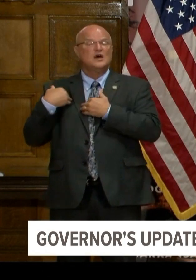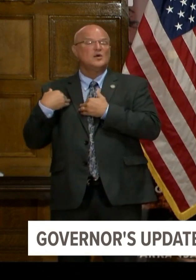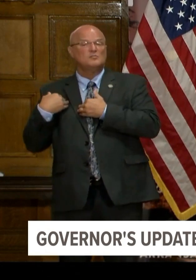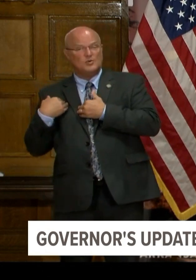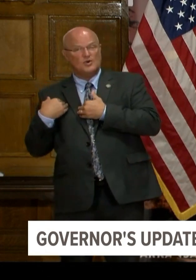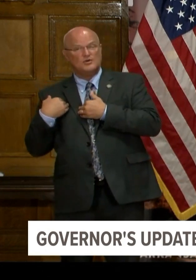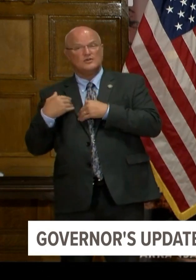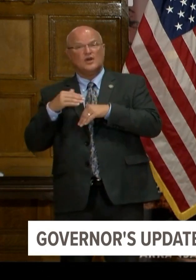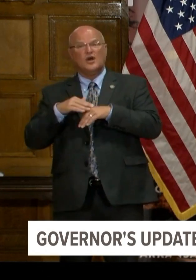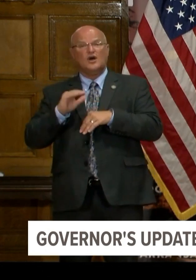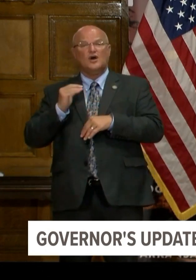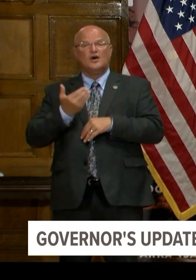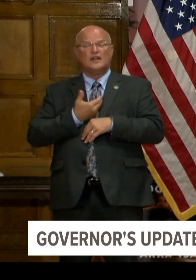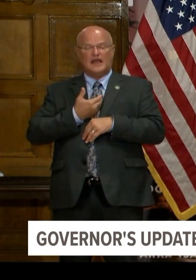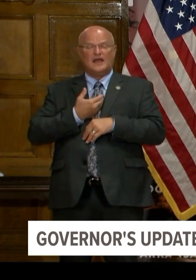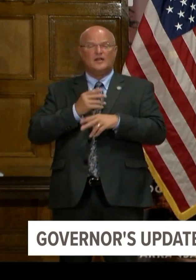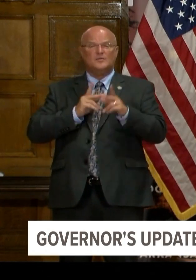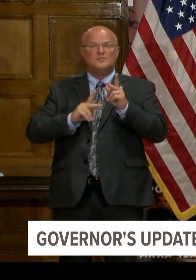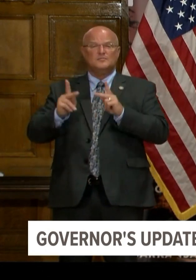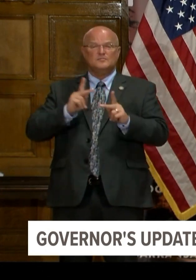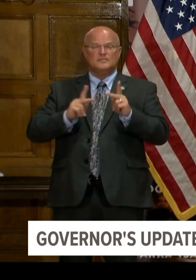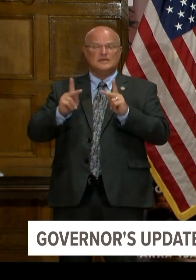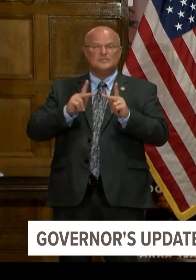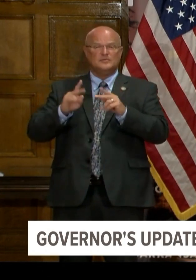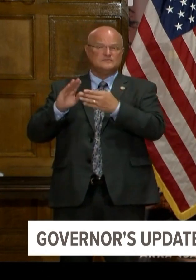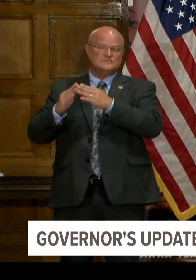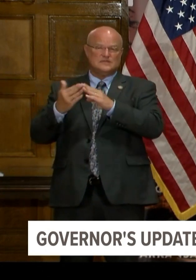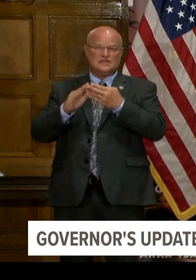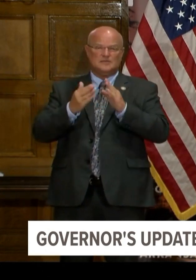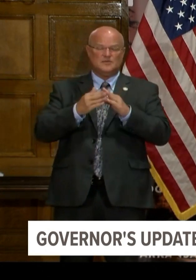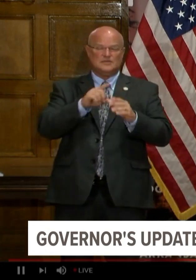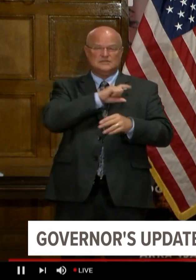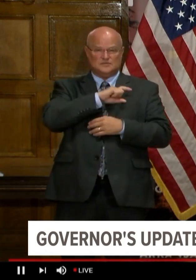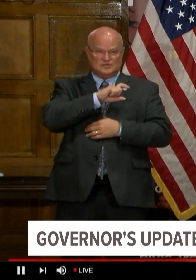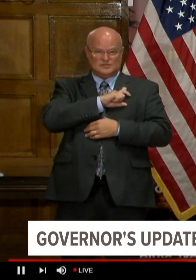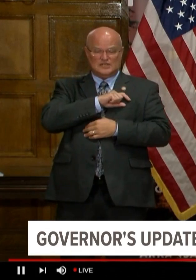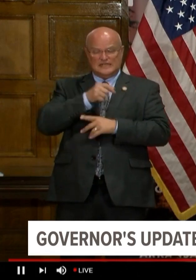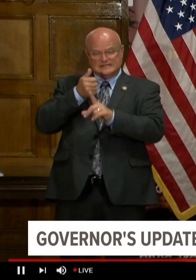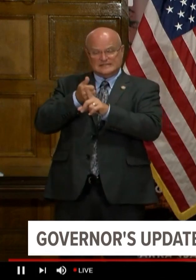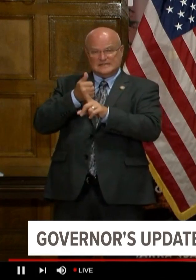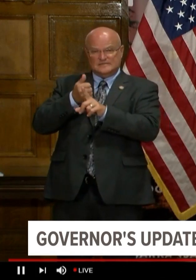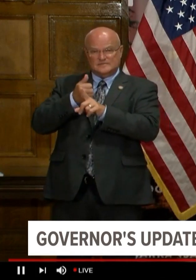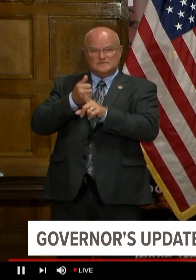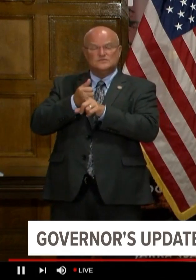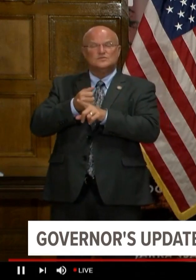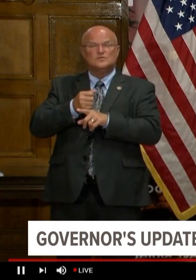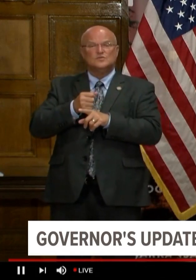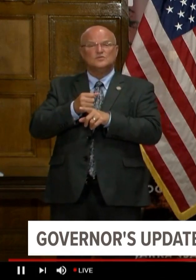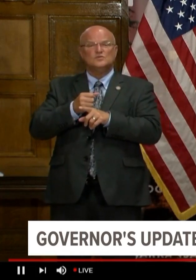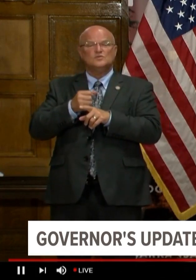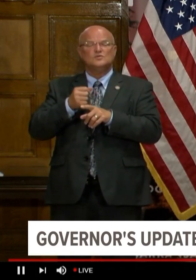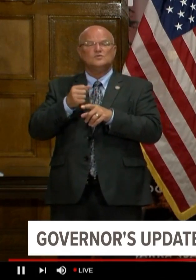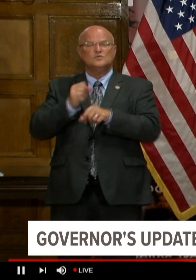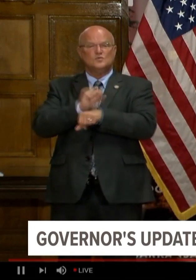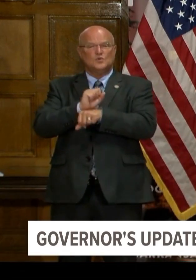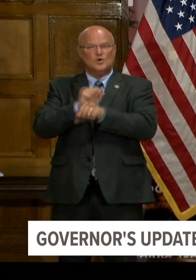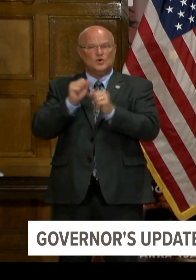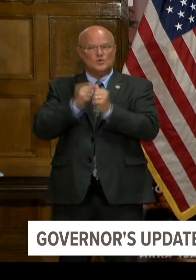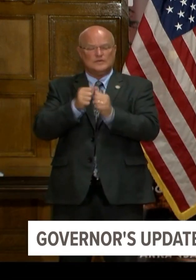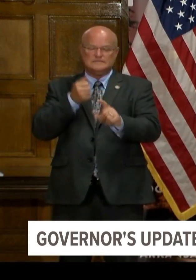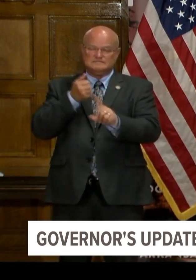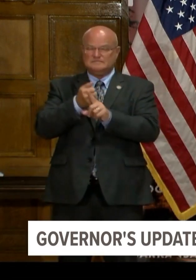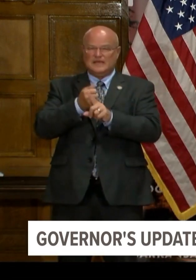burden on our partners in the local law enforcement community as they themselves continue to grapple with the impact of